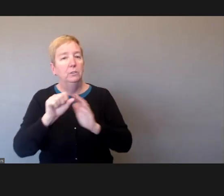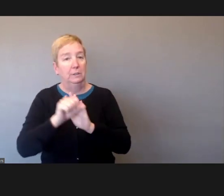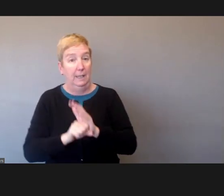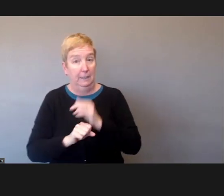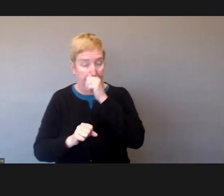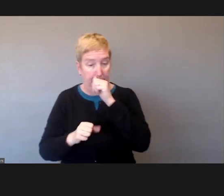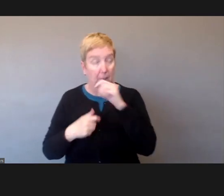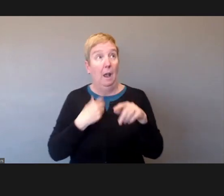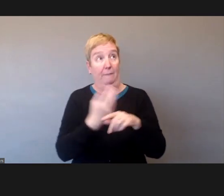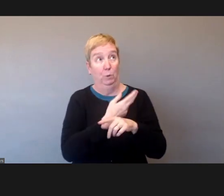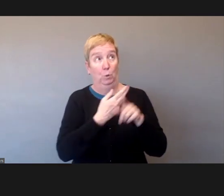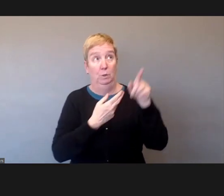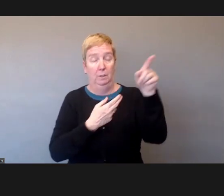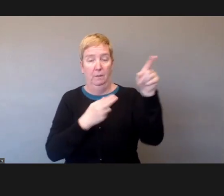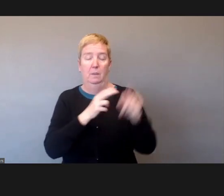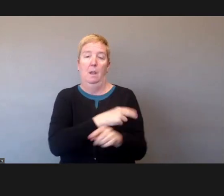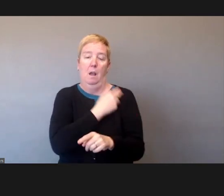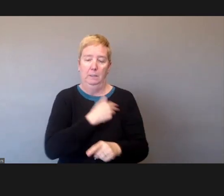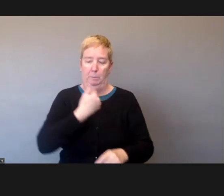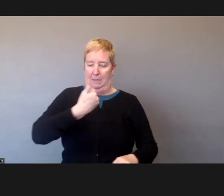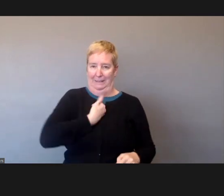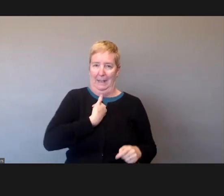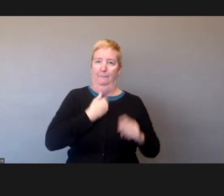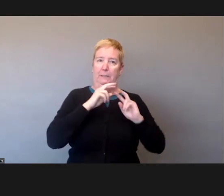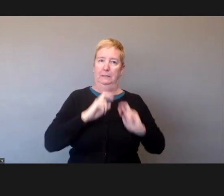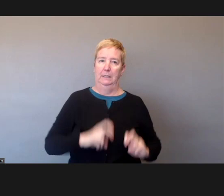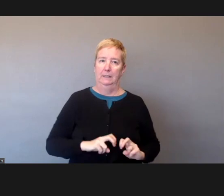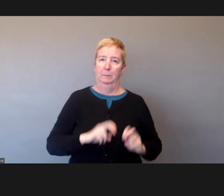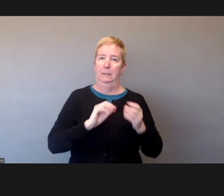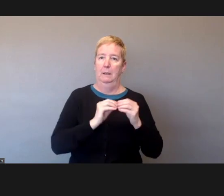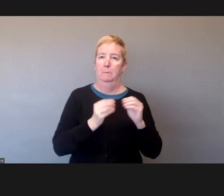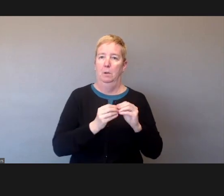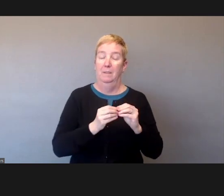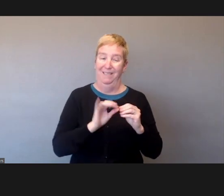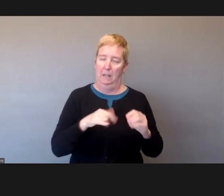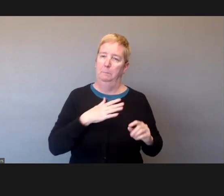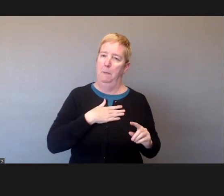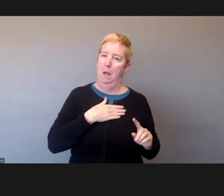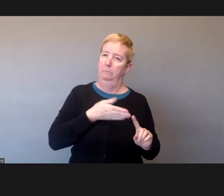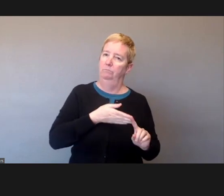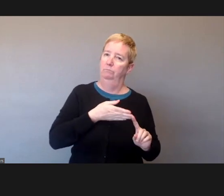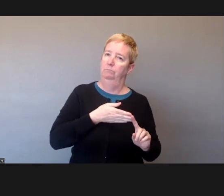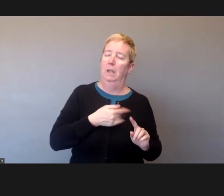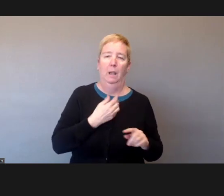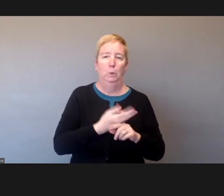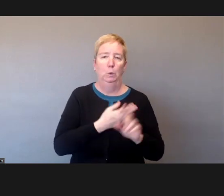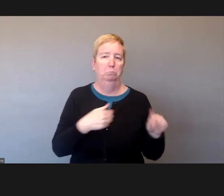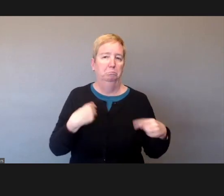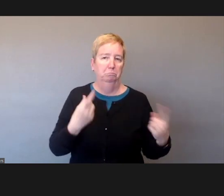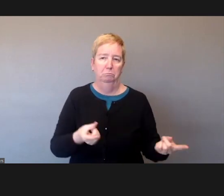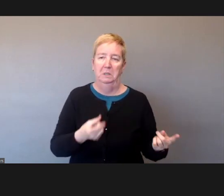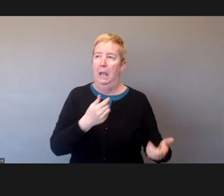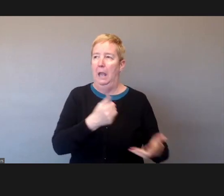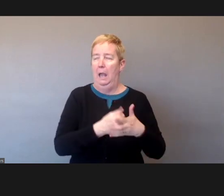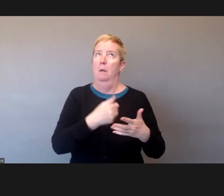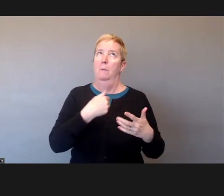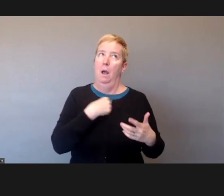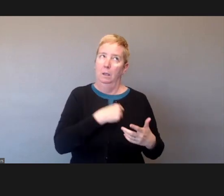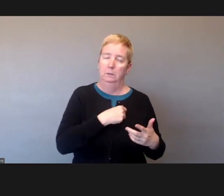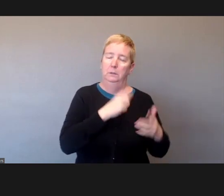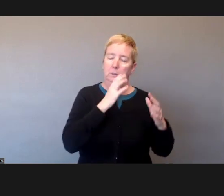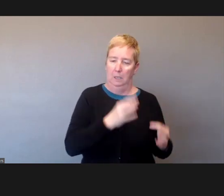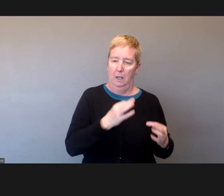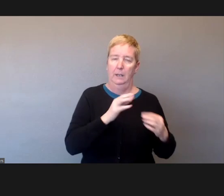self-assessment graph, probably more than any other data point in the whole pandemic, for making decisions about crisis standards of